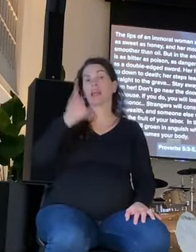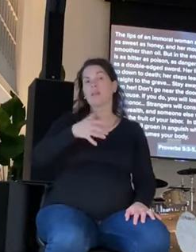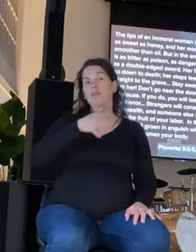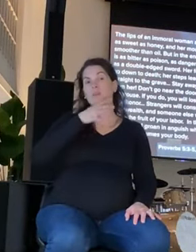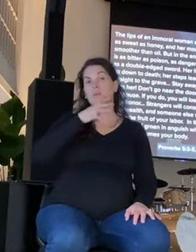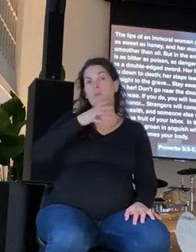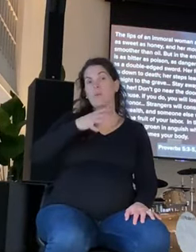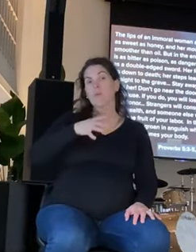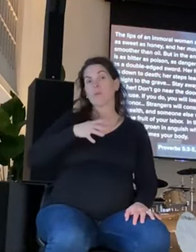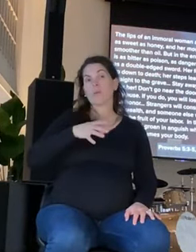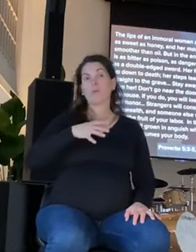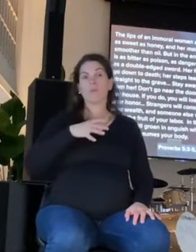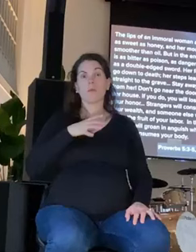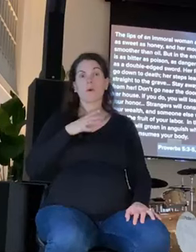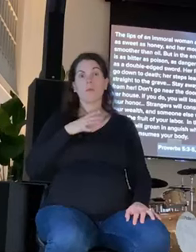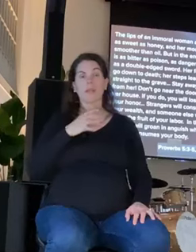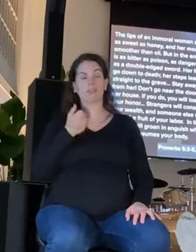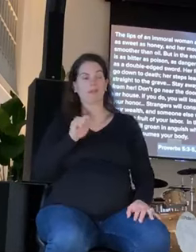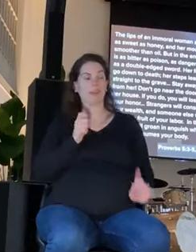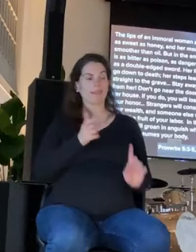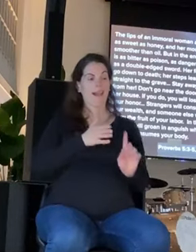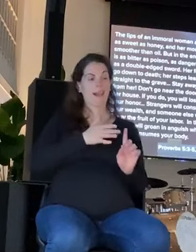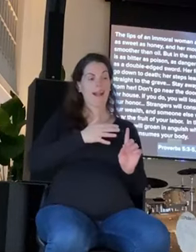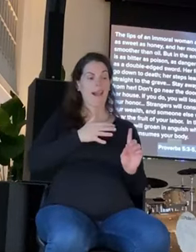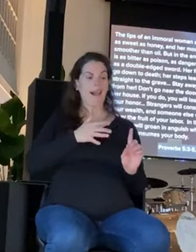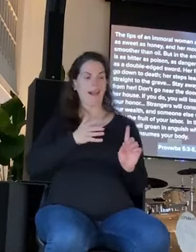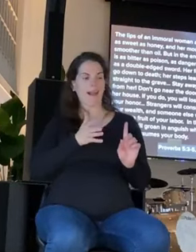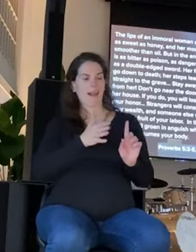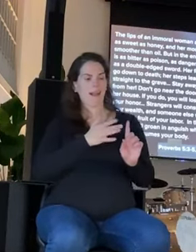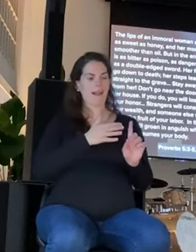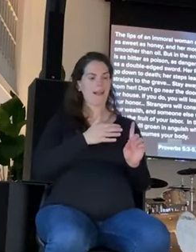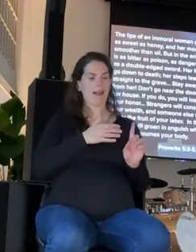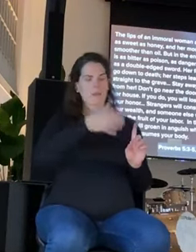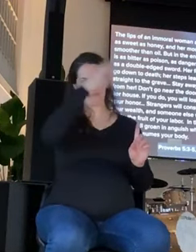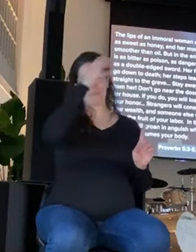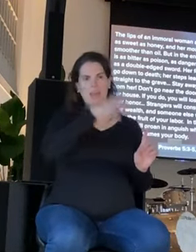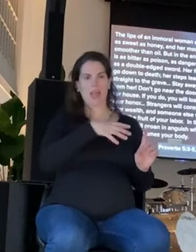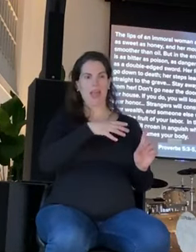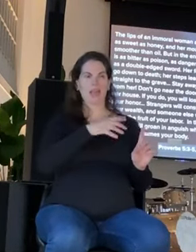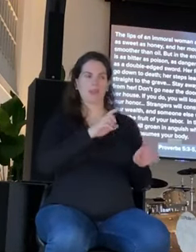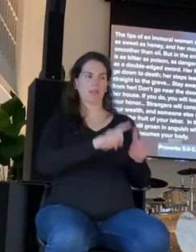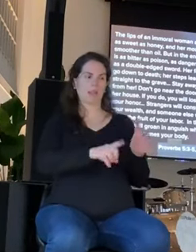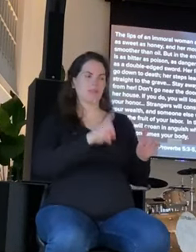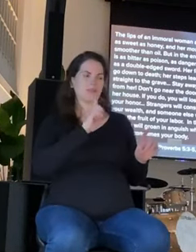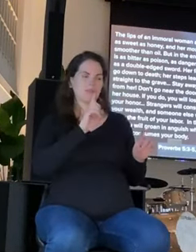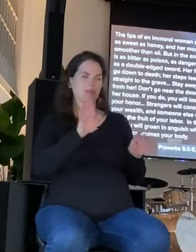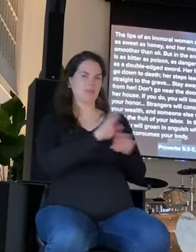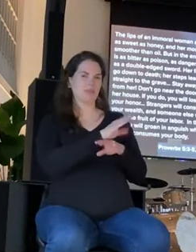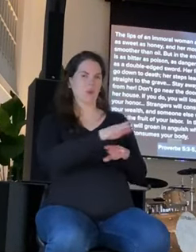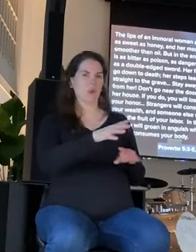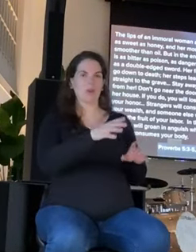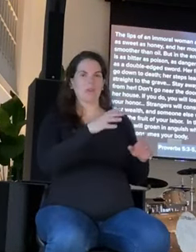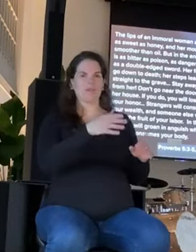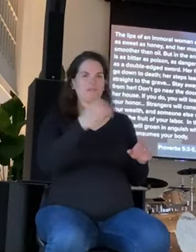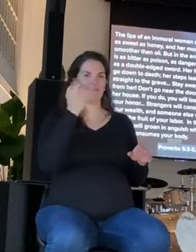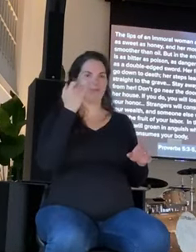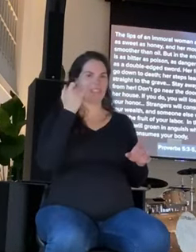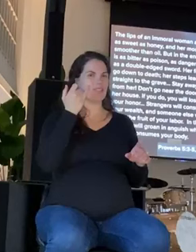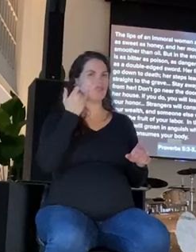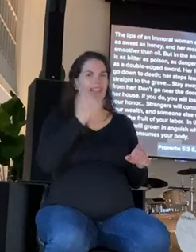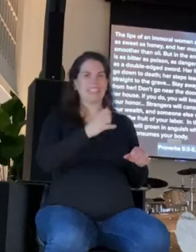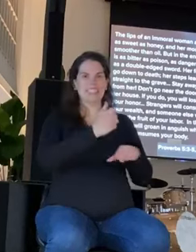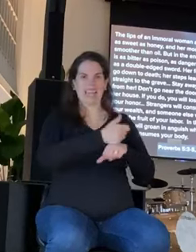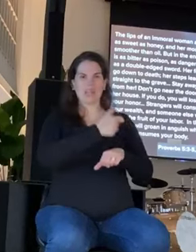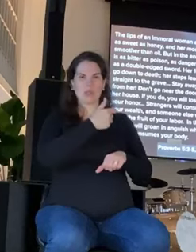honey, and her mouth is smoother than oil. But in the end, she is as bitter as poison, as dangerous as a double-edged